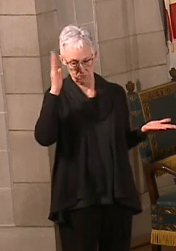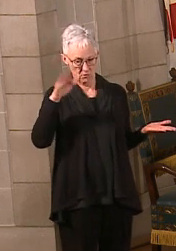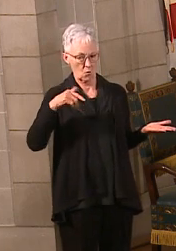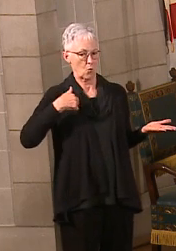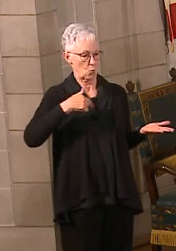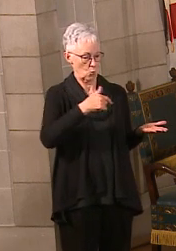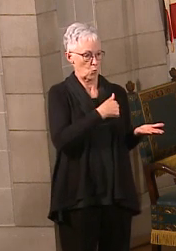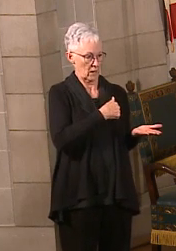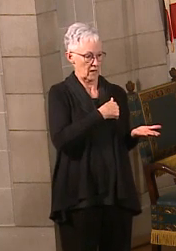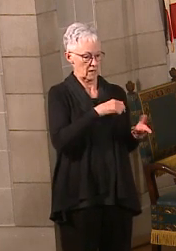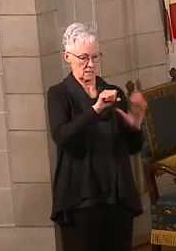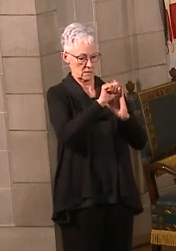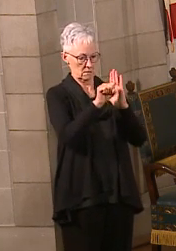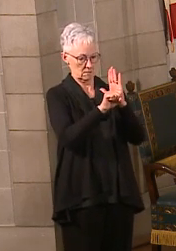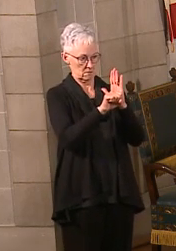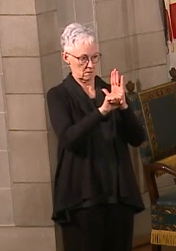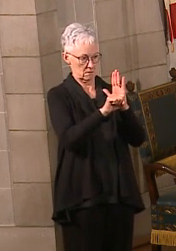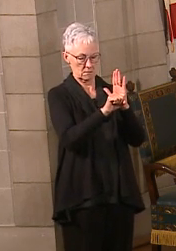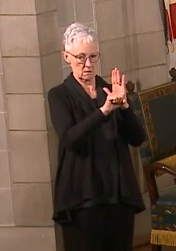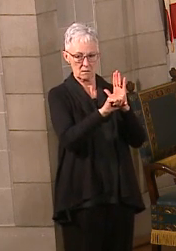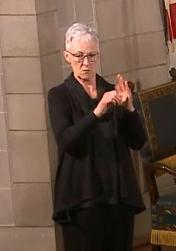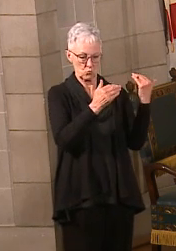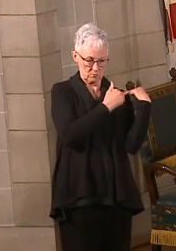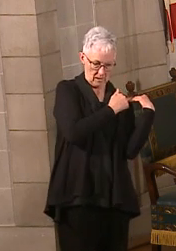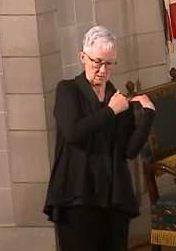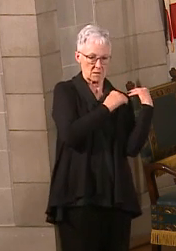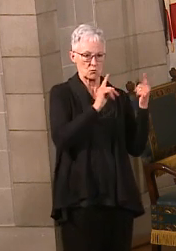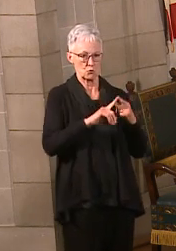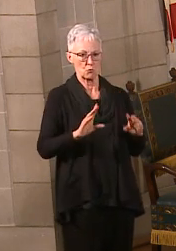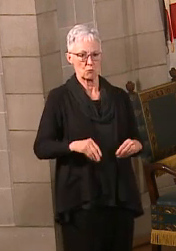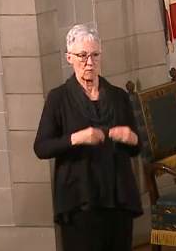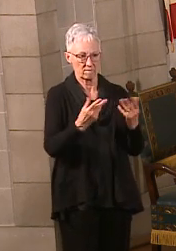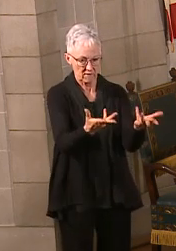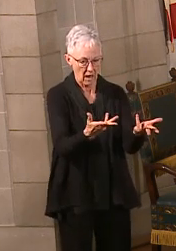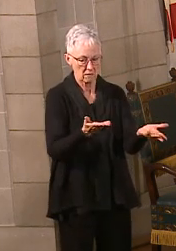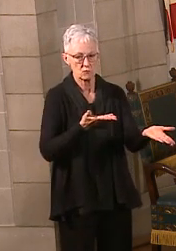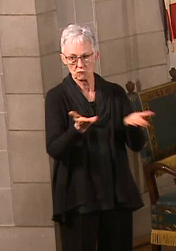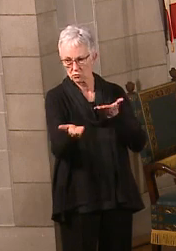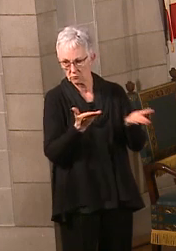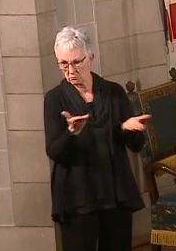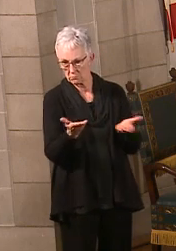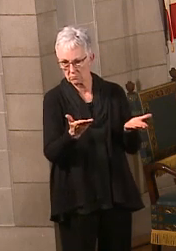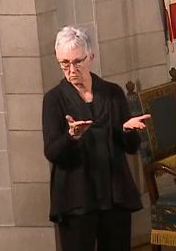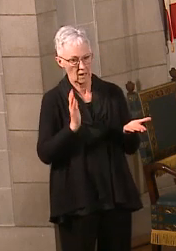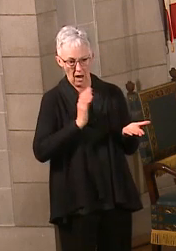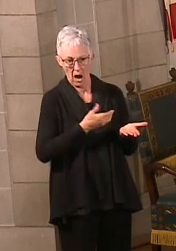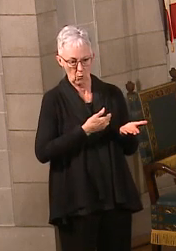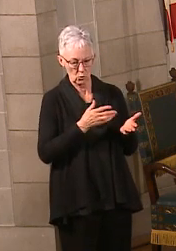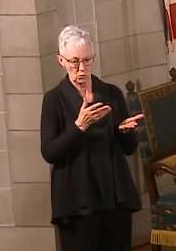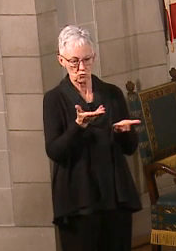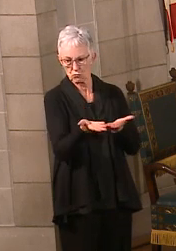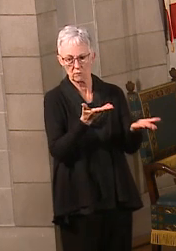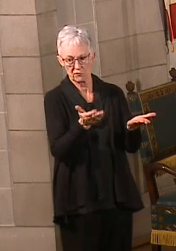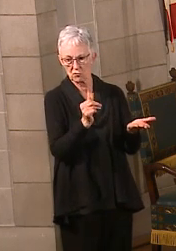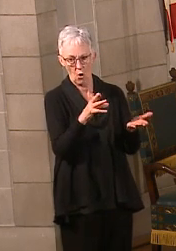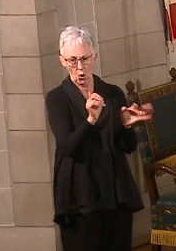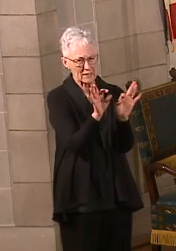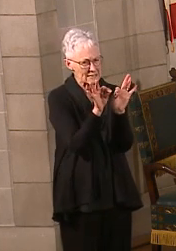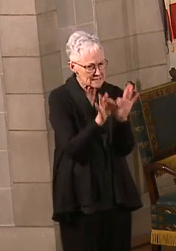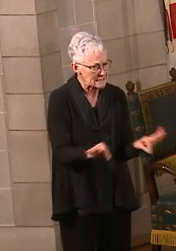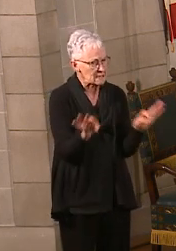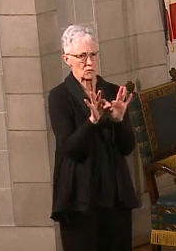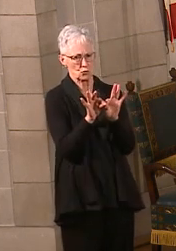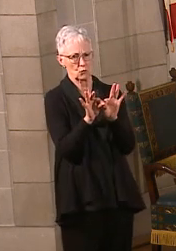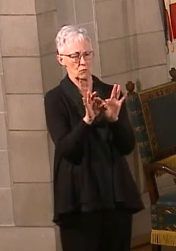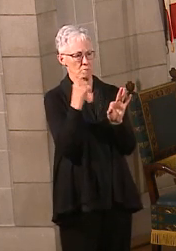That's something that we at the state are responsible for doing. Everybody who works here knows that we provide those essential services. We also all